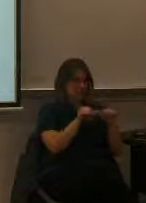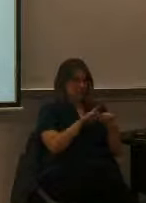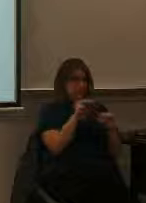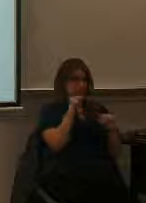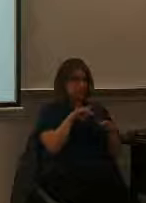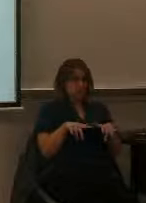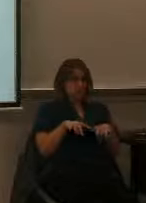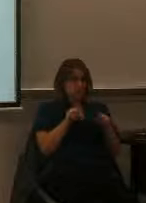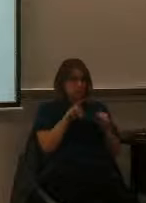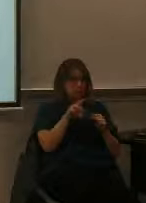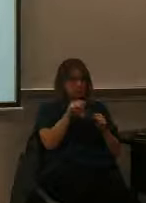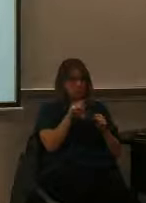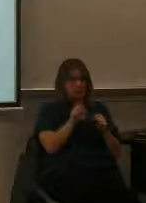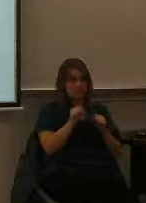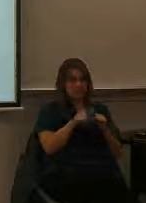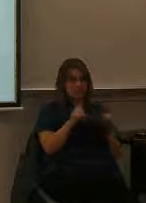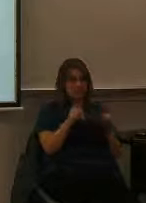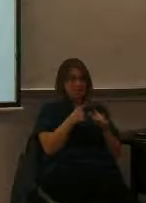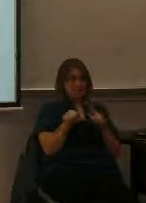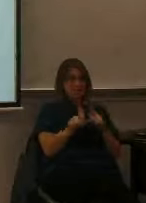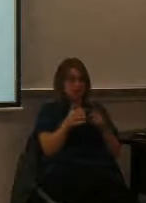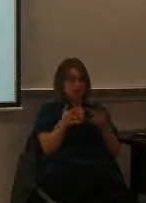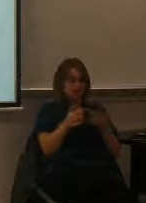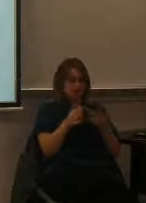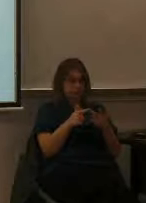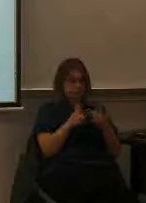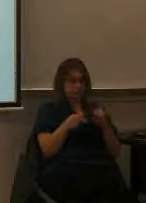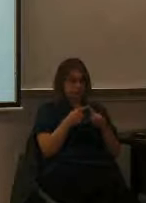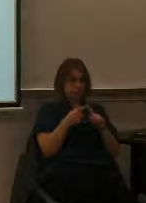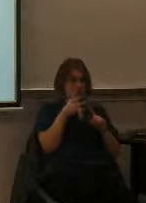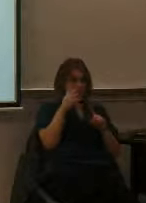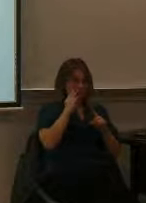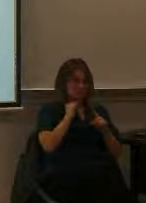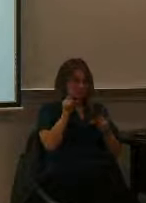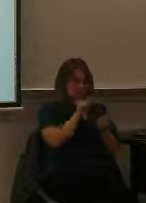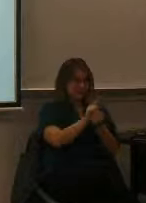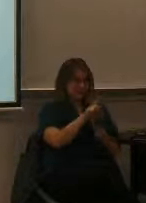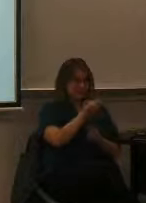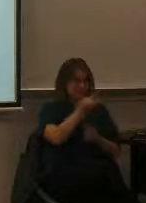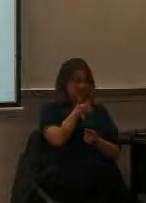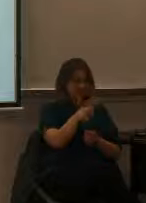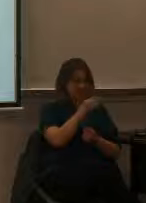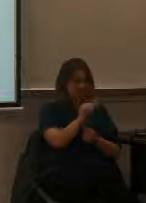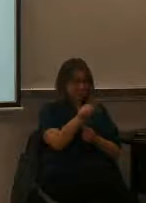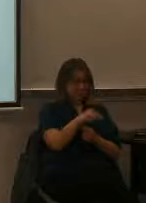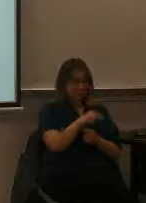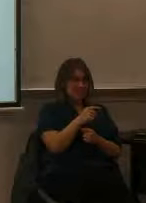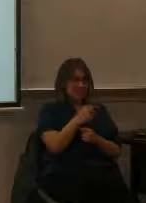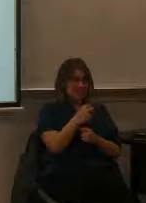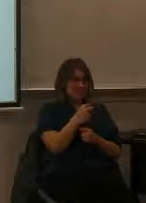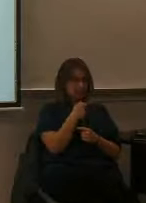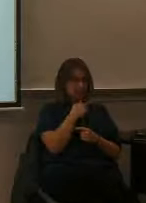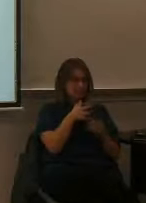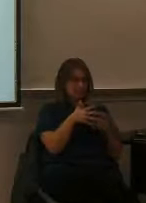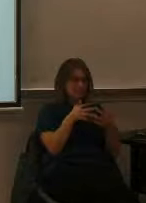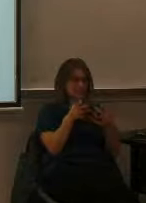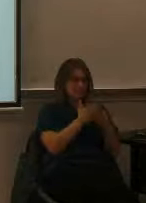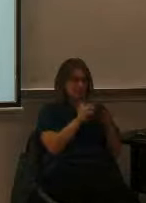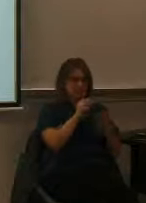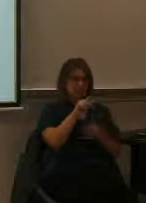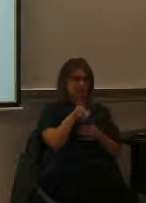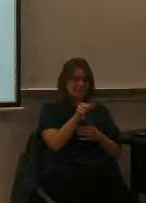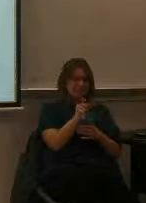nutrient uptake rates. But then the other thing is that when it runs into Daphnia, it clogs the filter part, so Daphnia